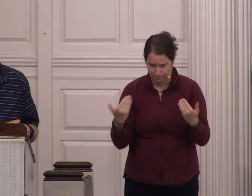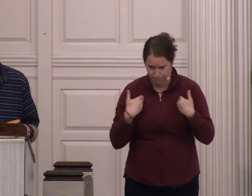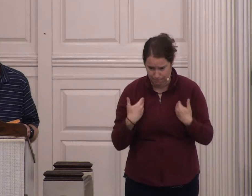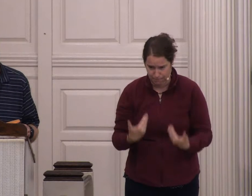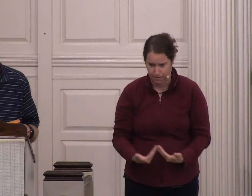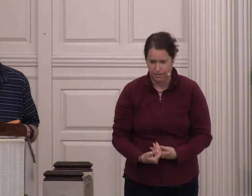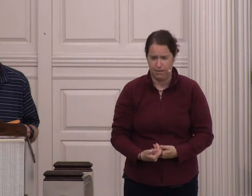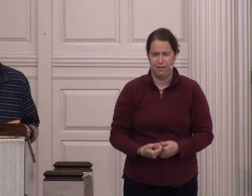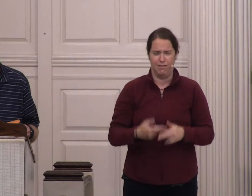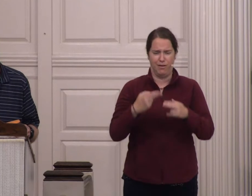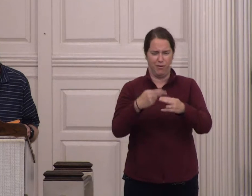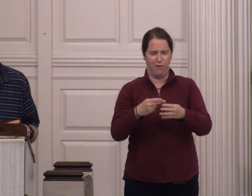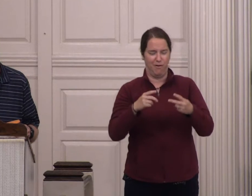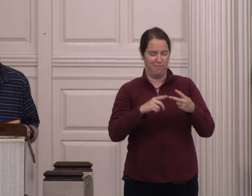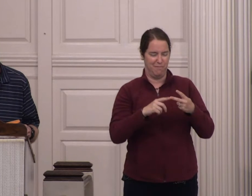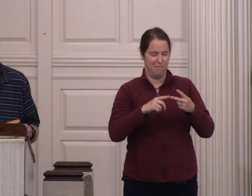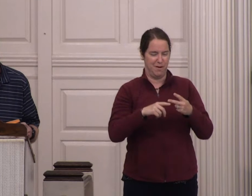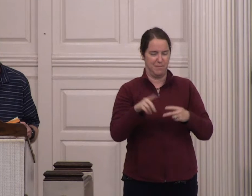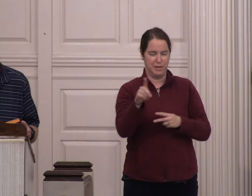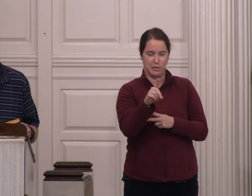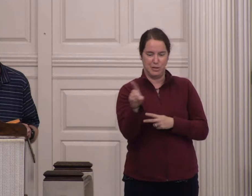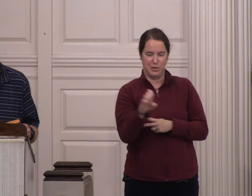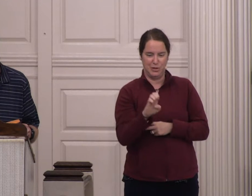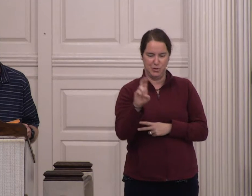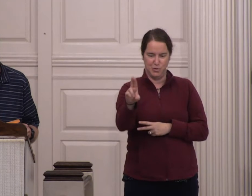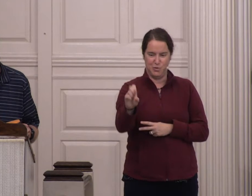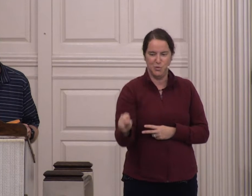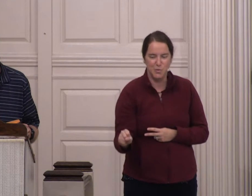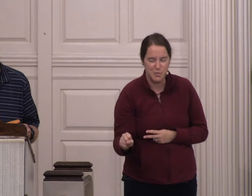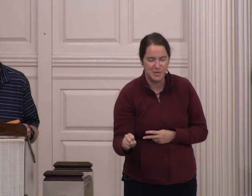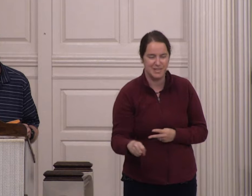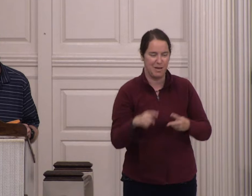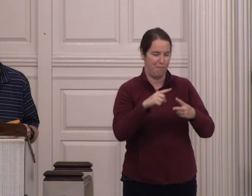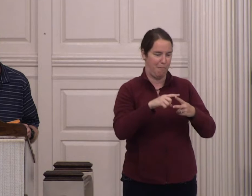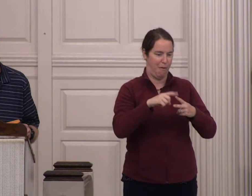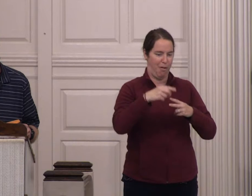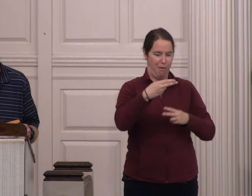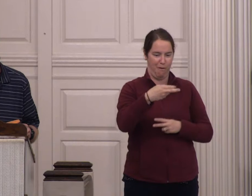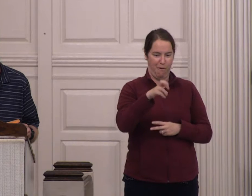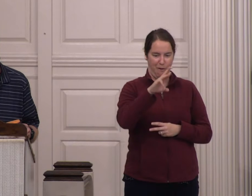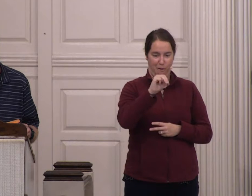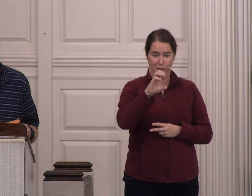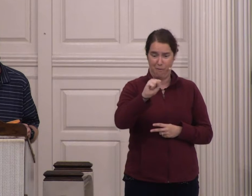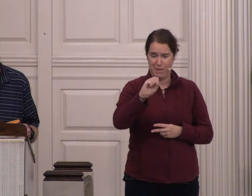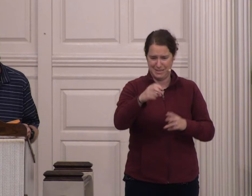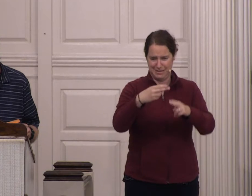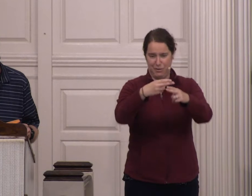They called Barnabas Zeus and Paul Hermes,